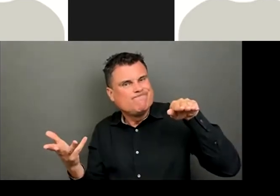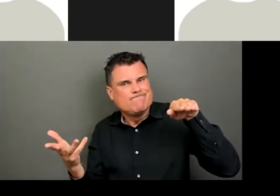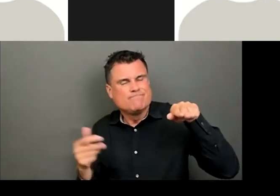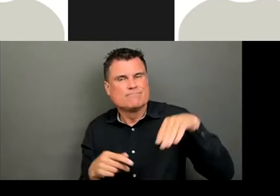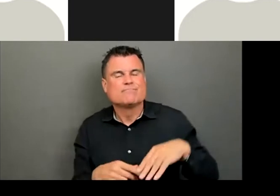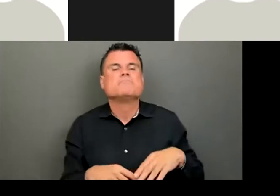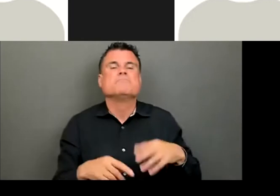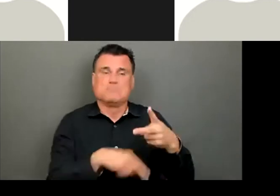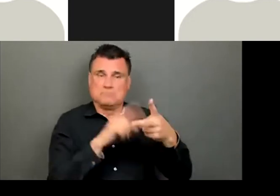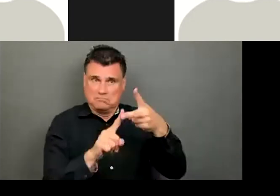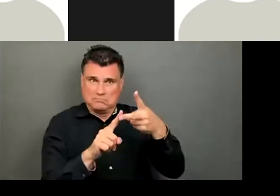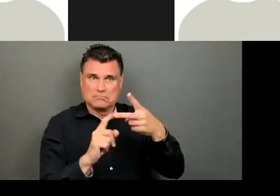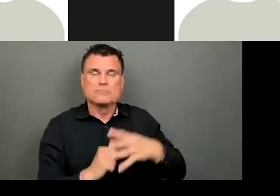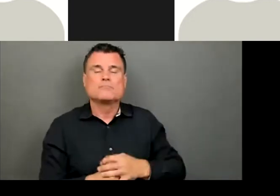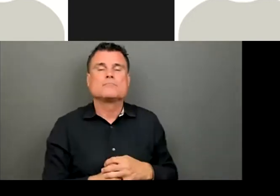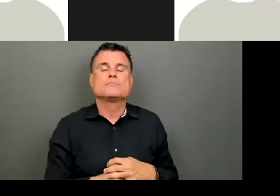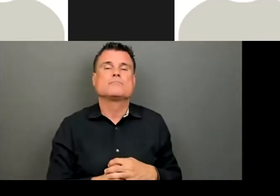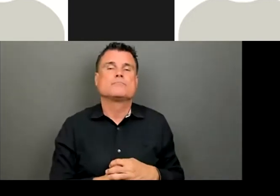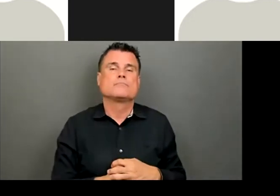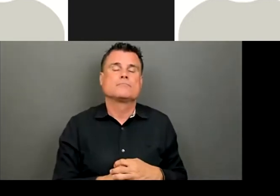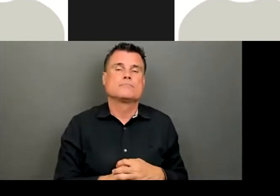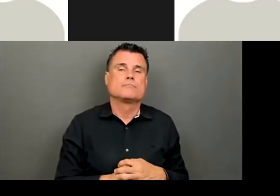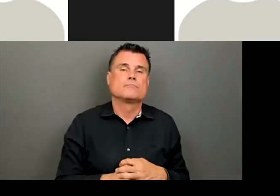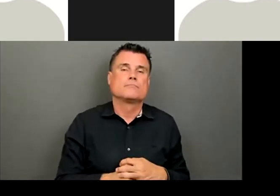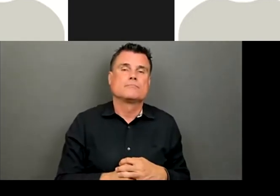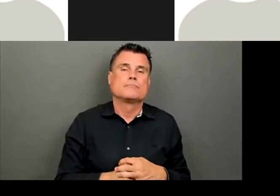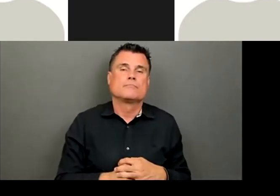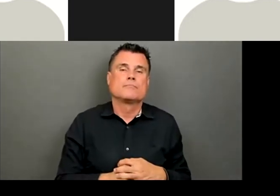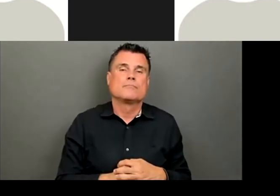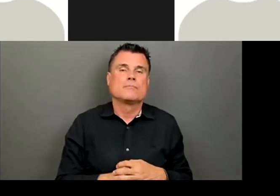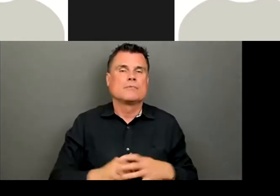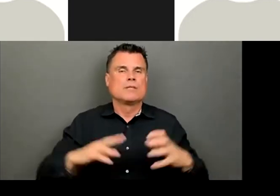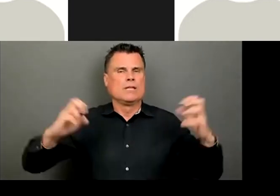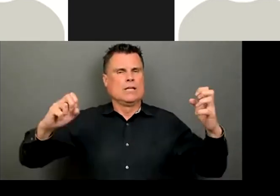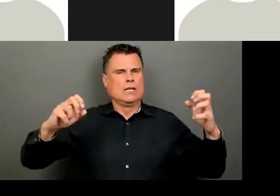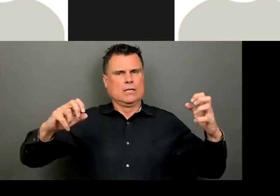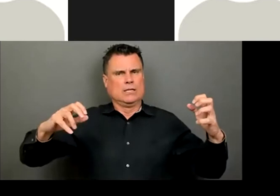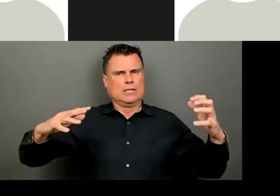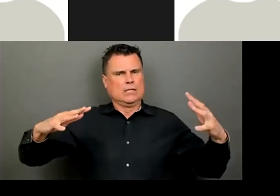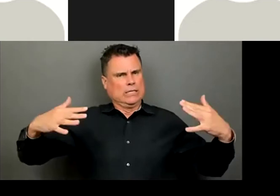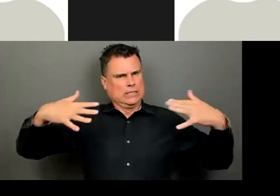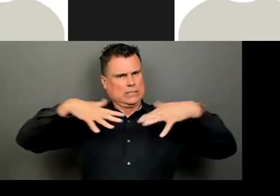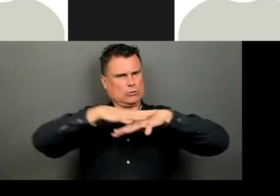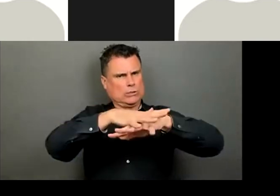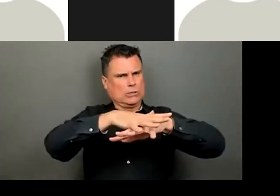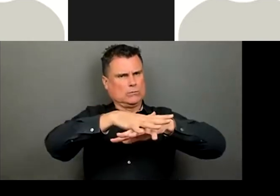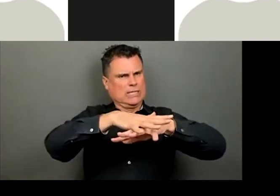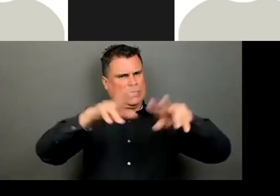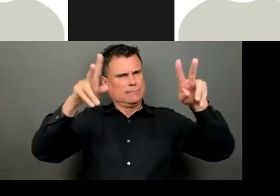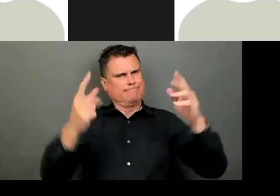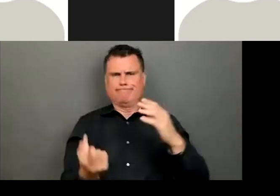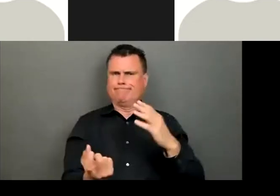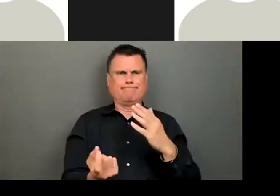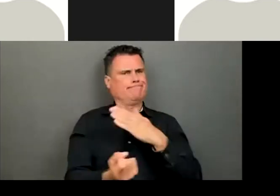those issues into the similar or other programs so that we can get all the things from the